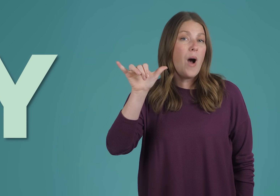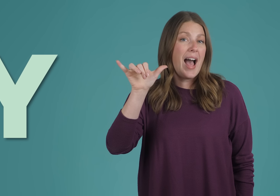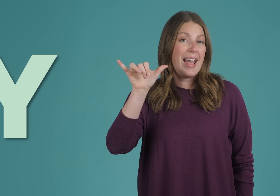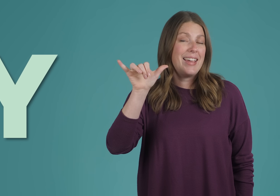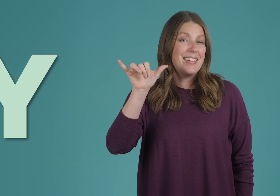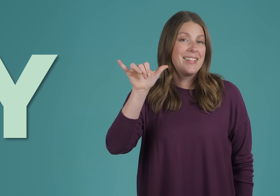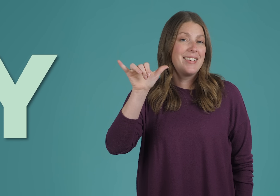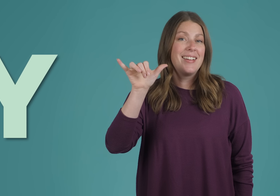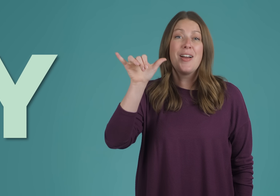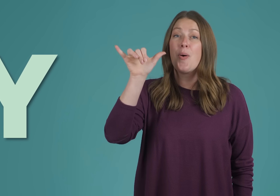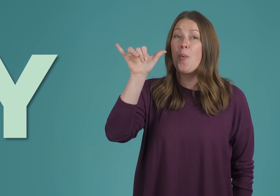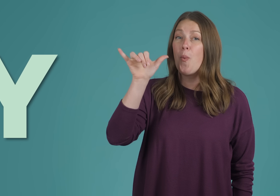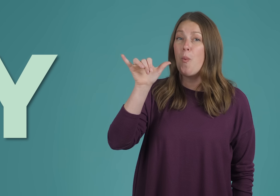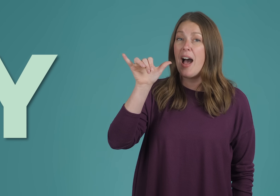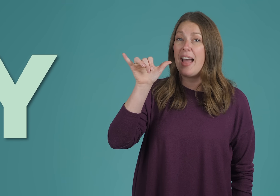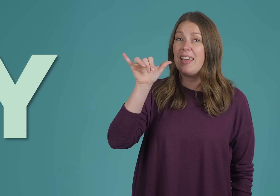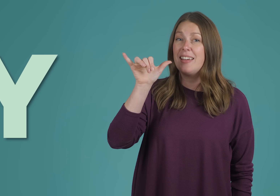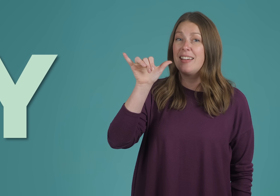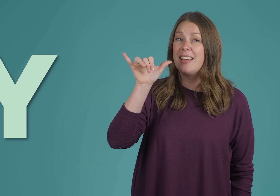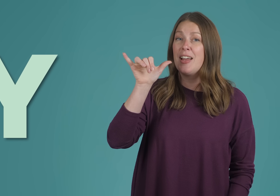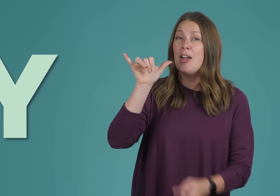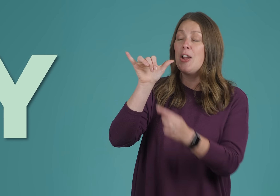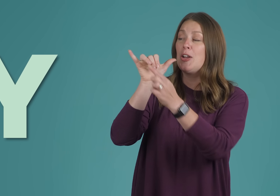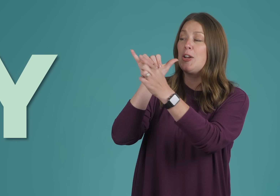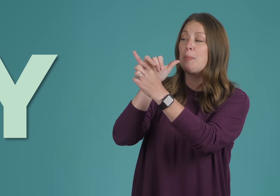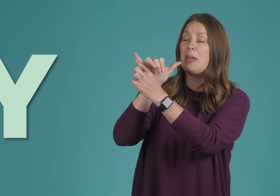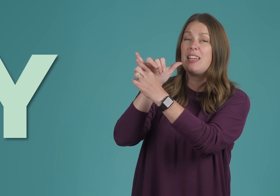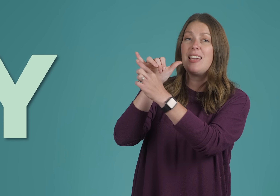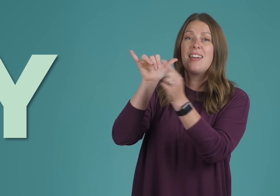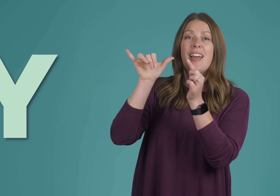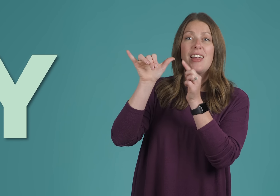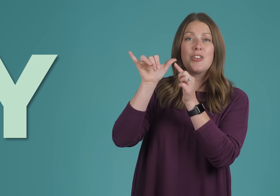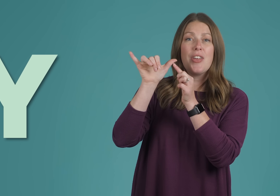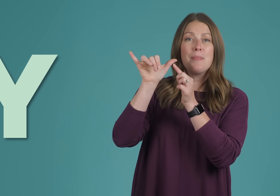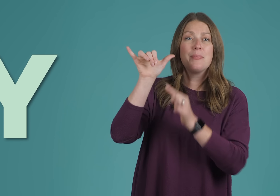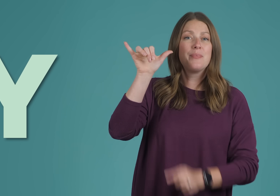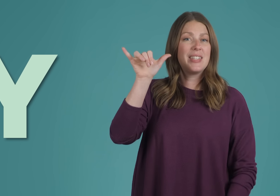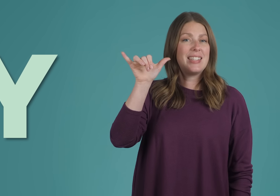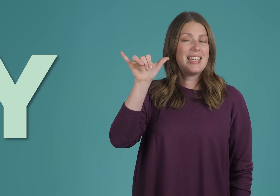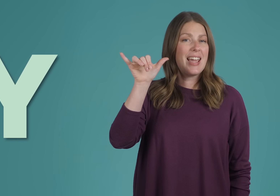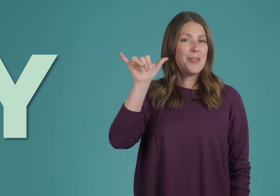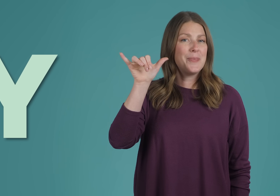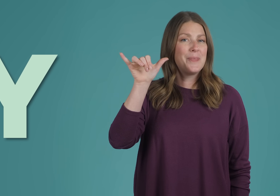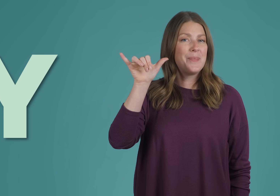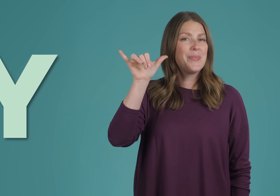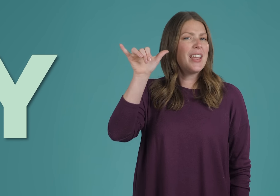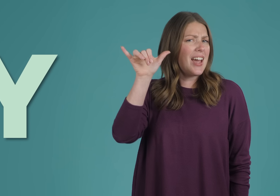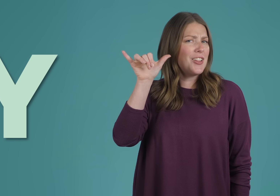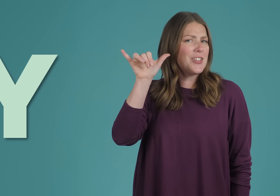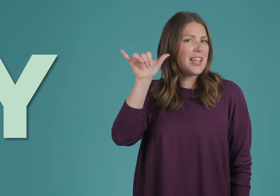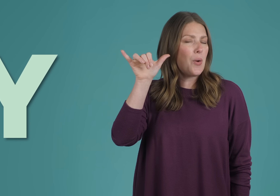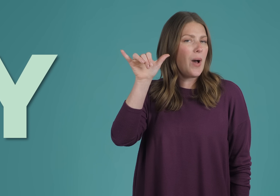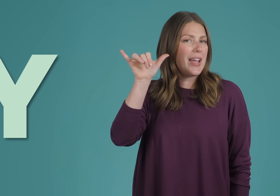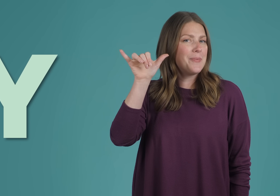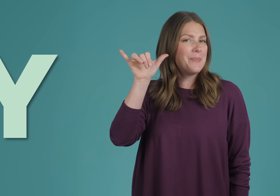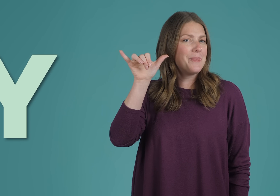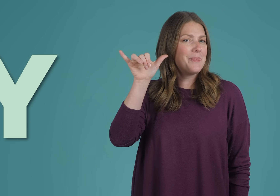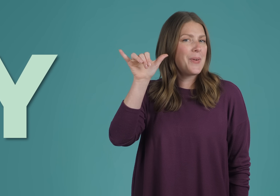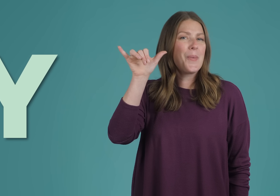Y. Y. Your pinky and your thumb sticking out. Kind of looks like a Y.